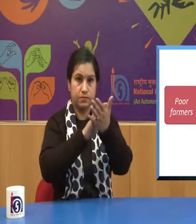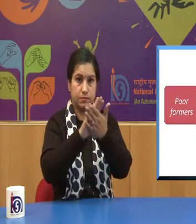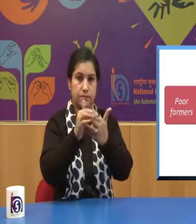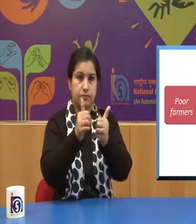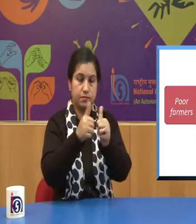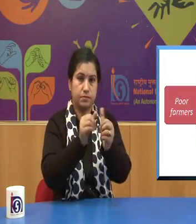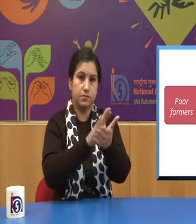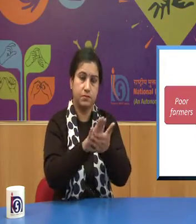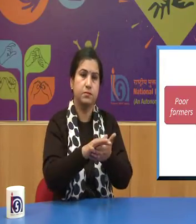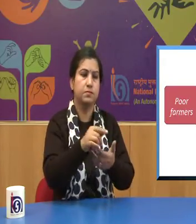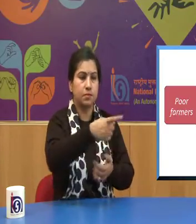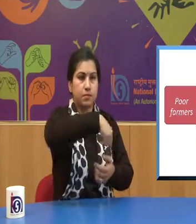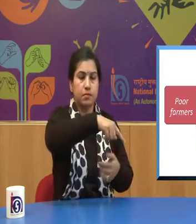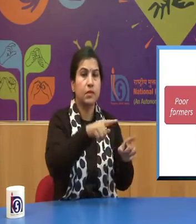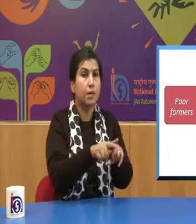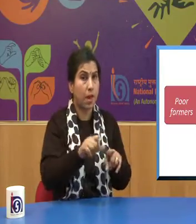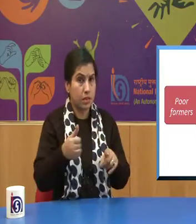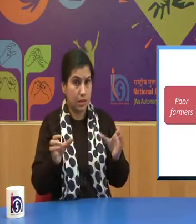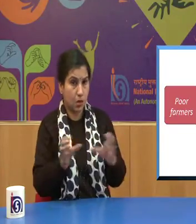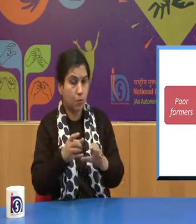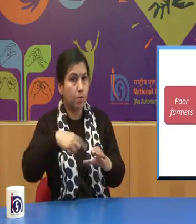The sannyasis were Hindu religious men,